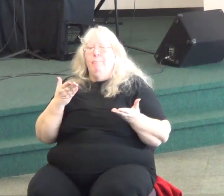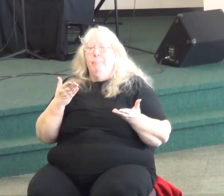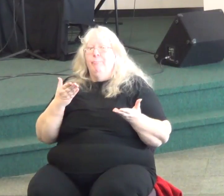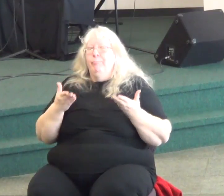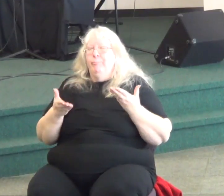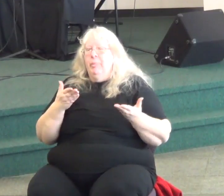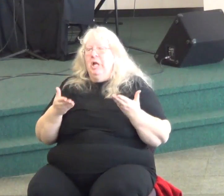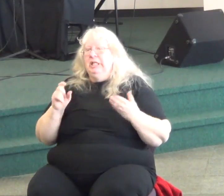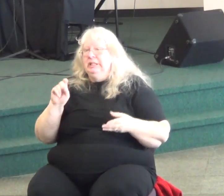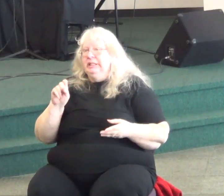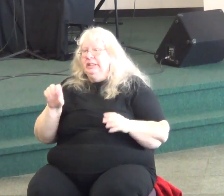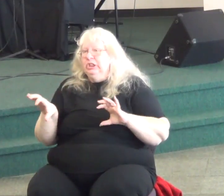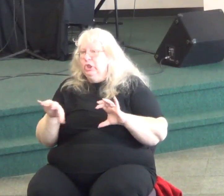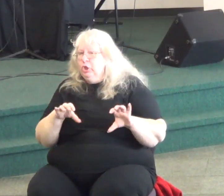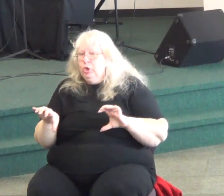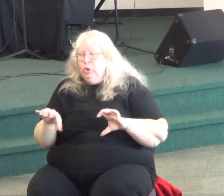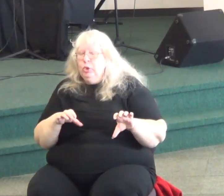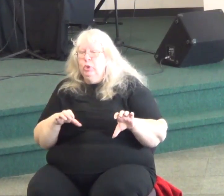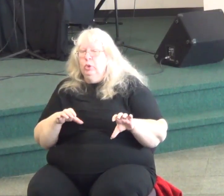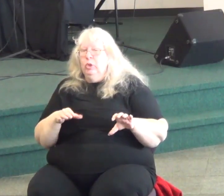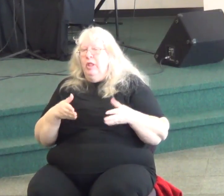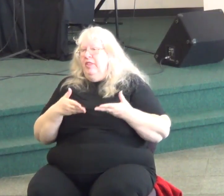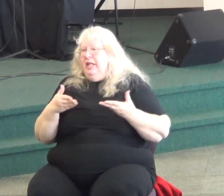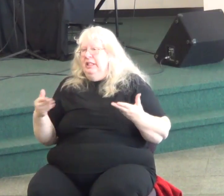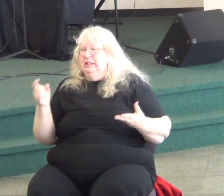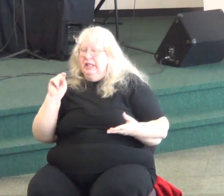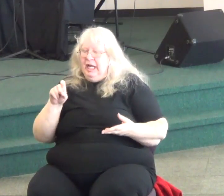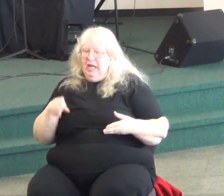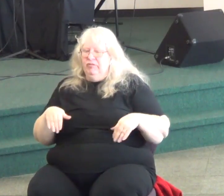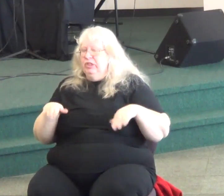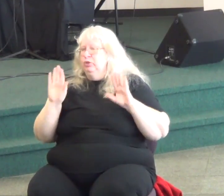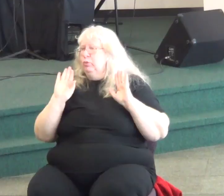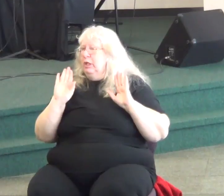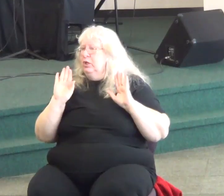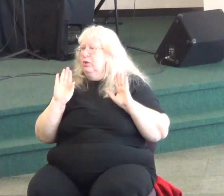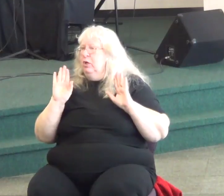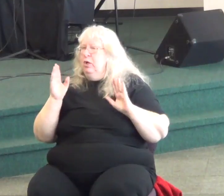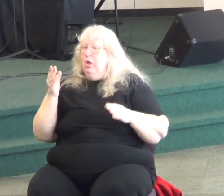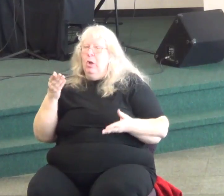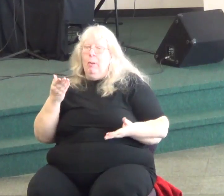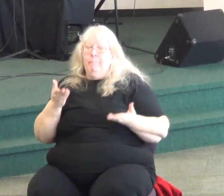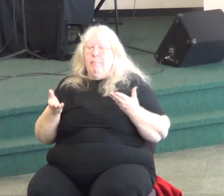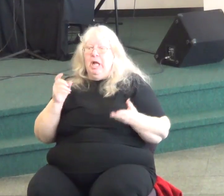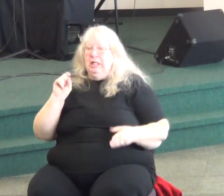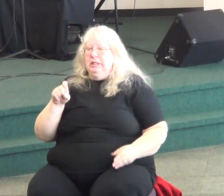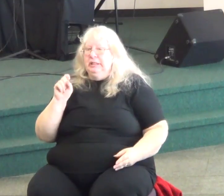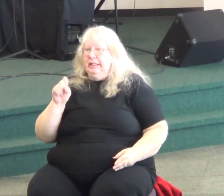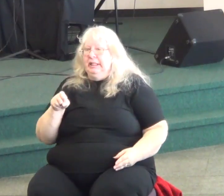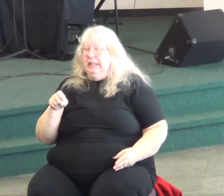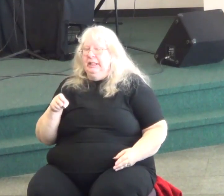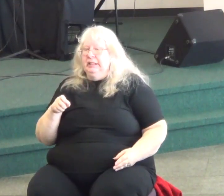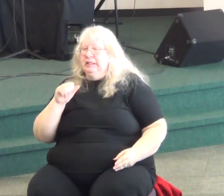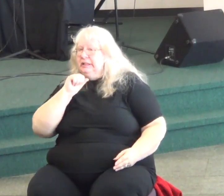might be what they can't do anymore. We might have to get rid of some friends and change our